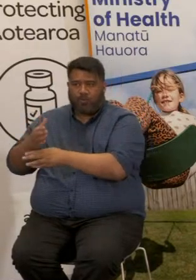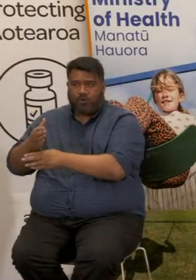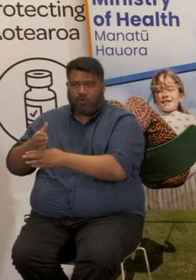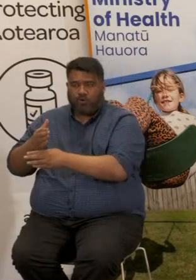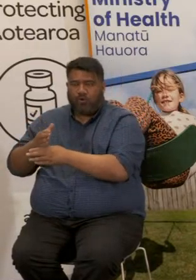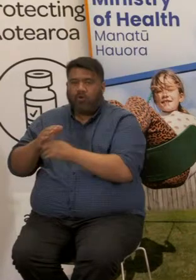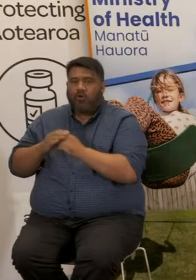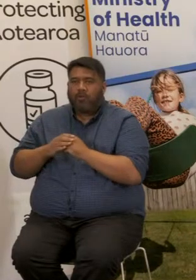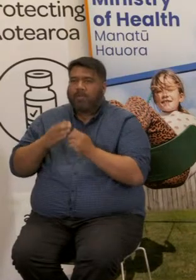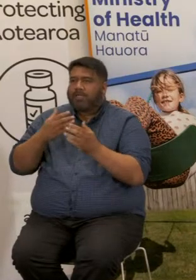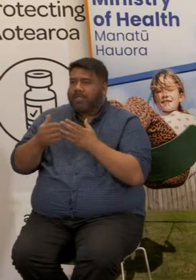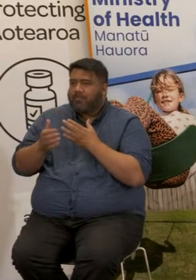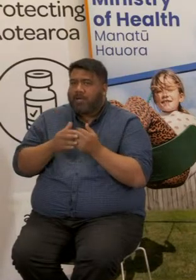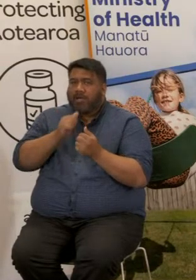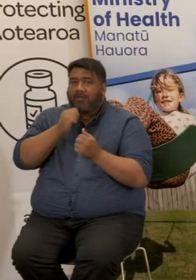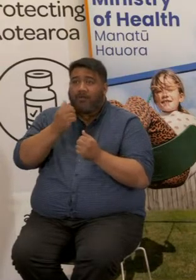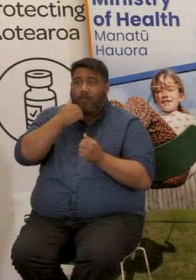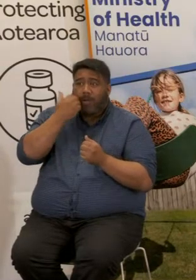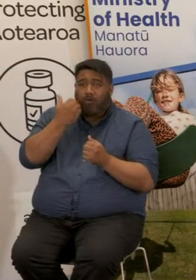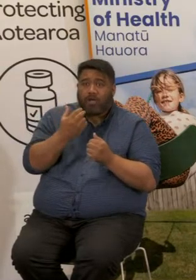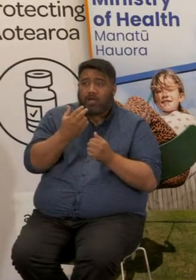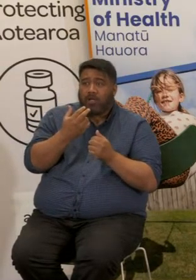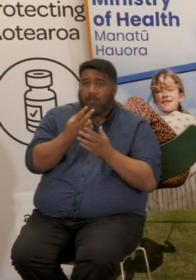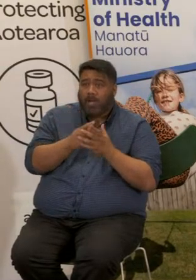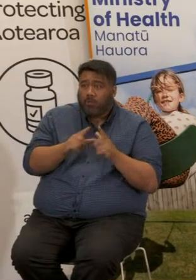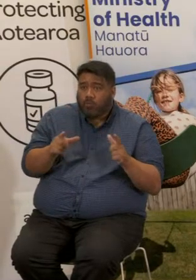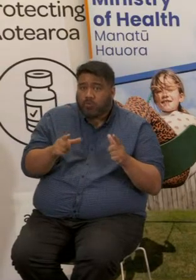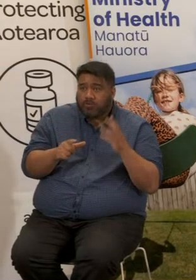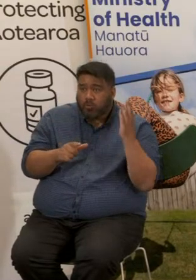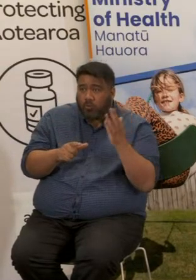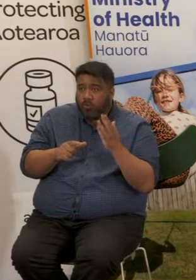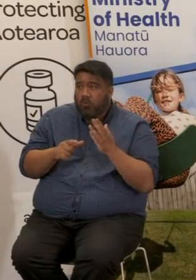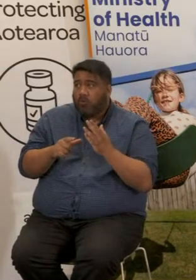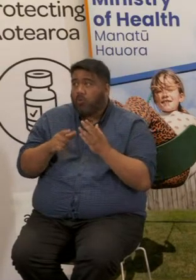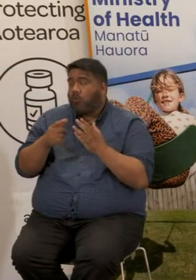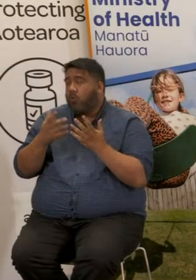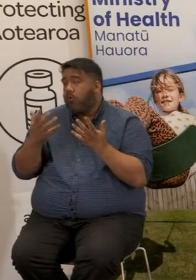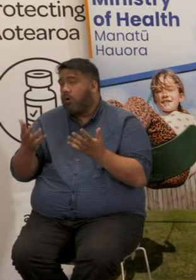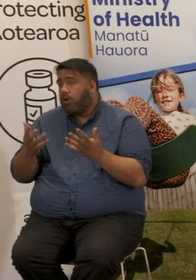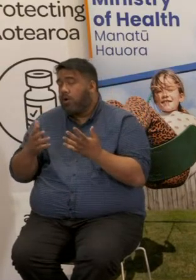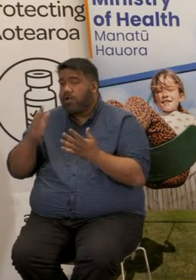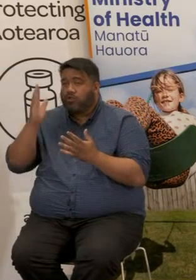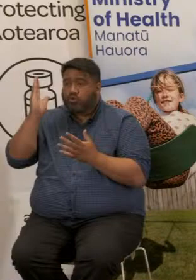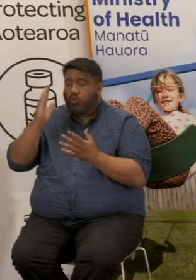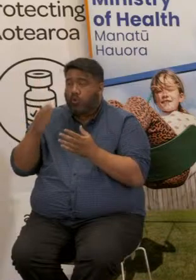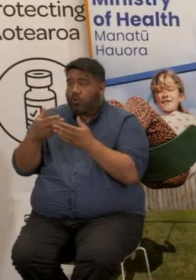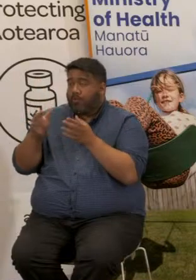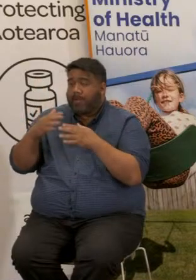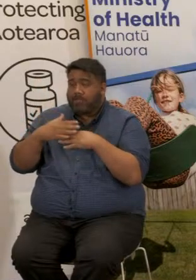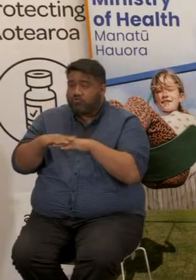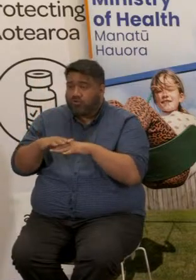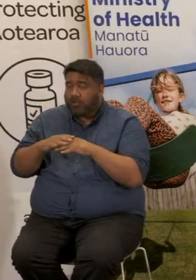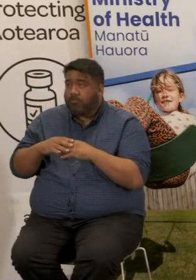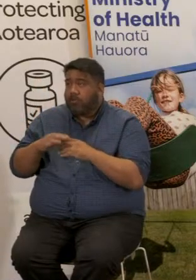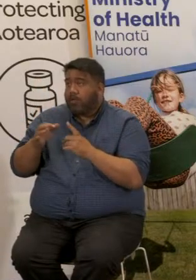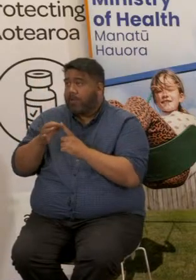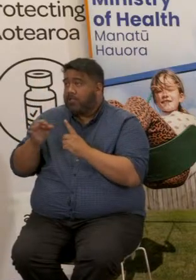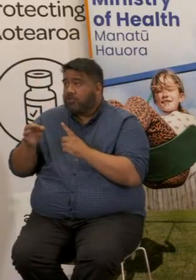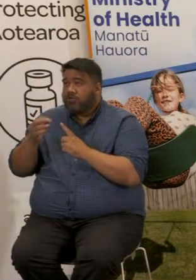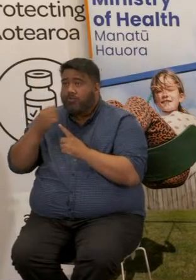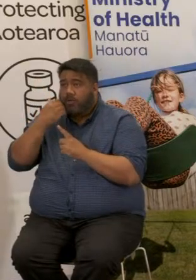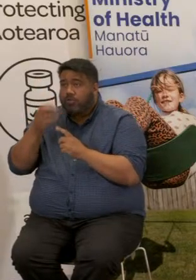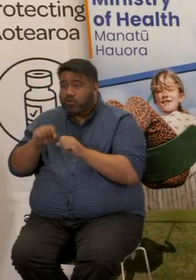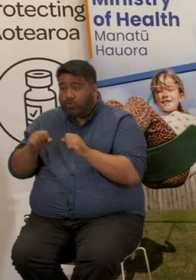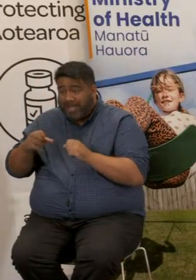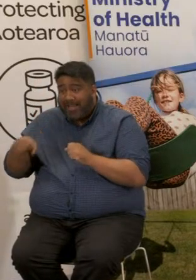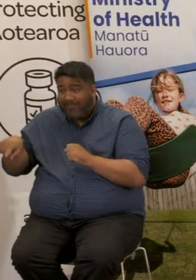rohe, whether it's a kura kaupapa or a mainstream school with high Māori population or Pacific population, plans are afoot to make